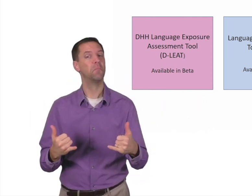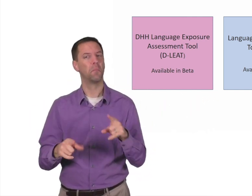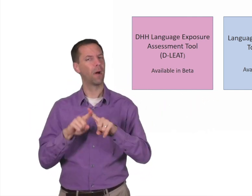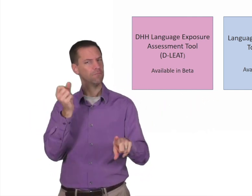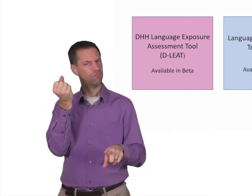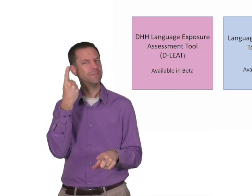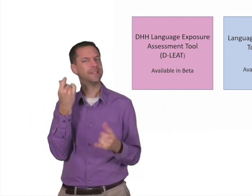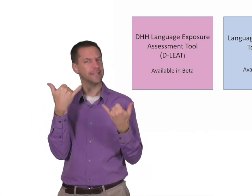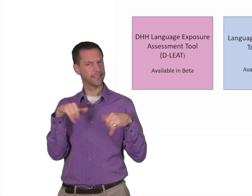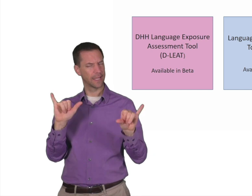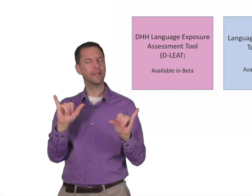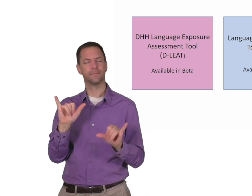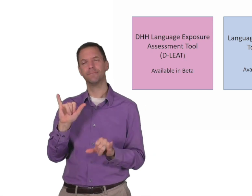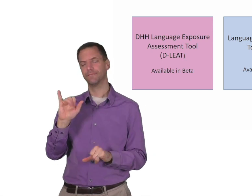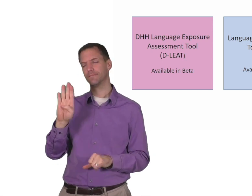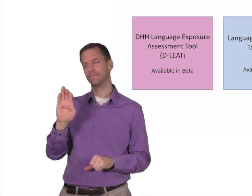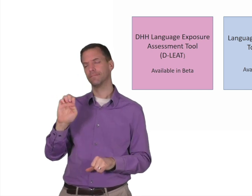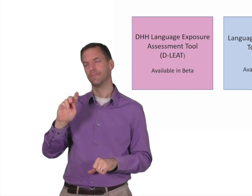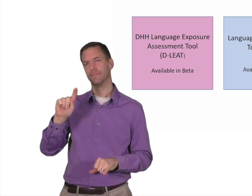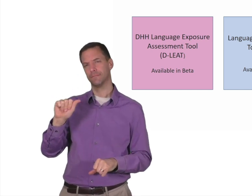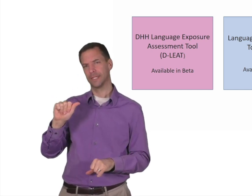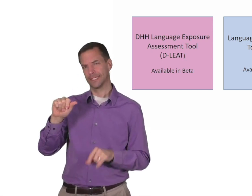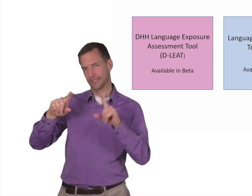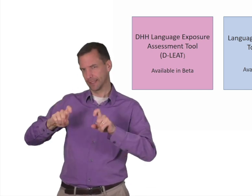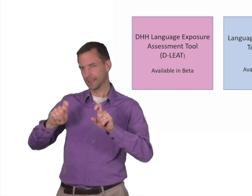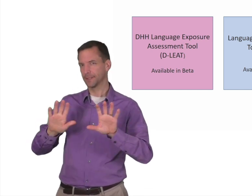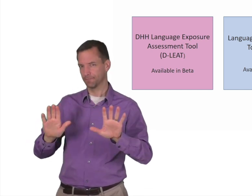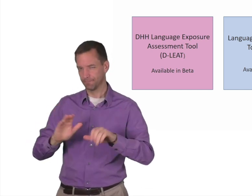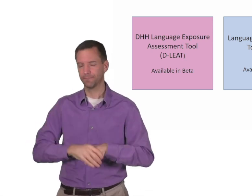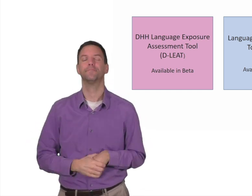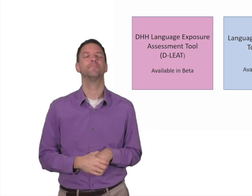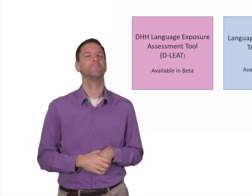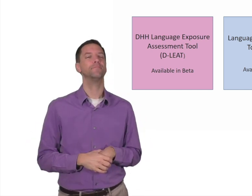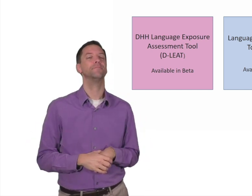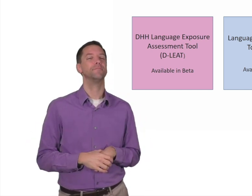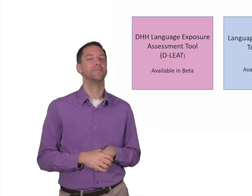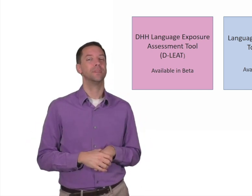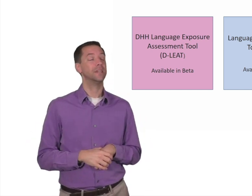all available now, but please understand that they are all still in beta testing.